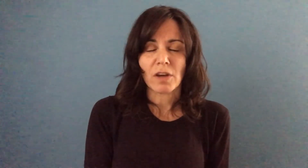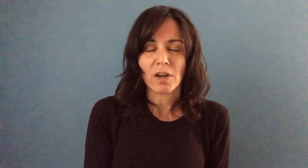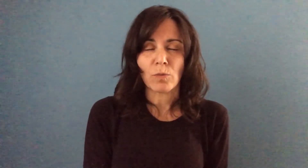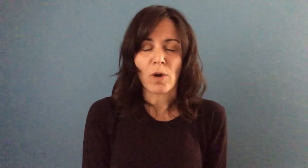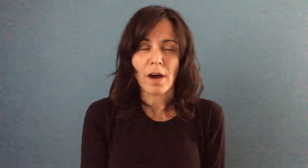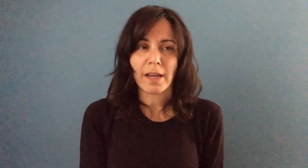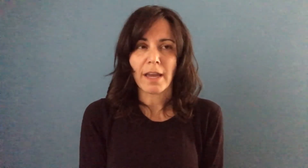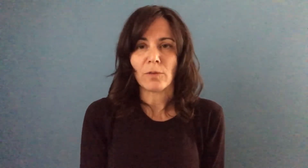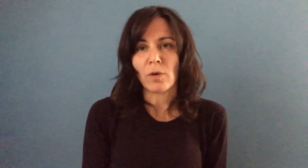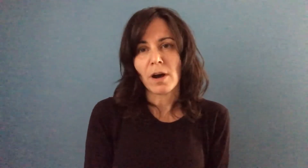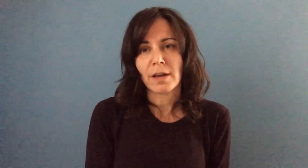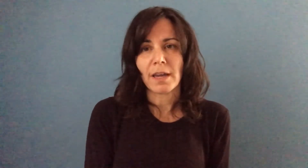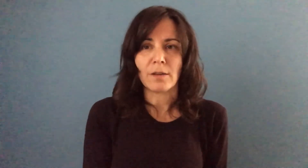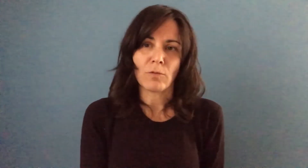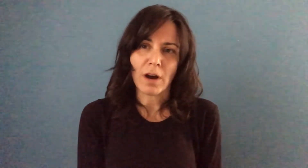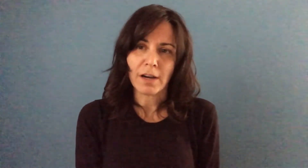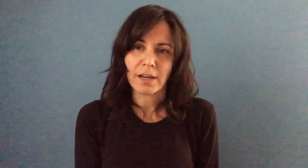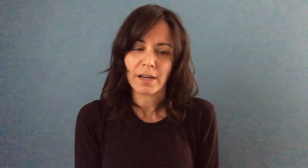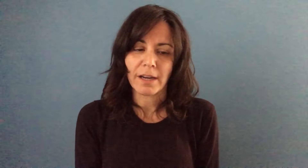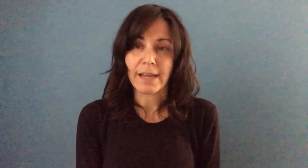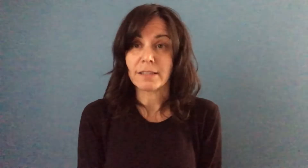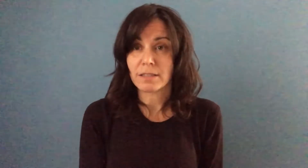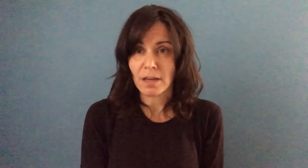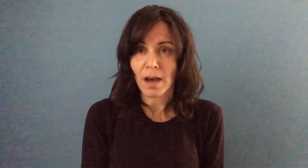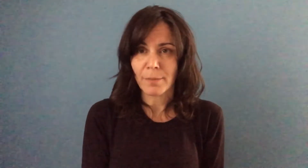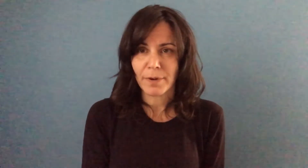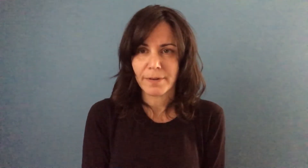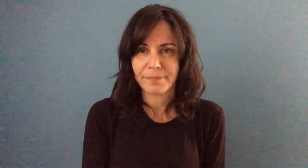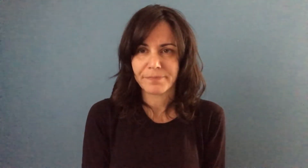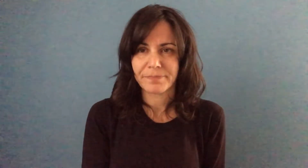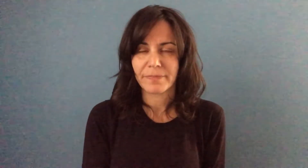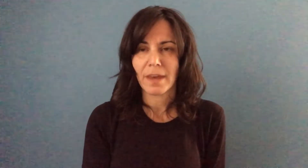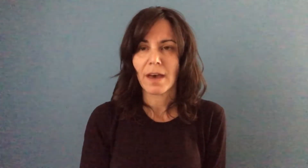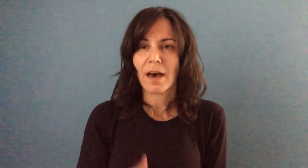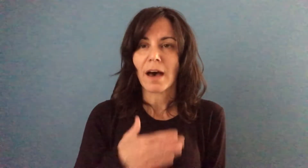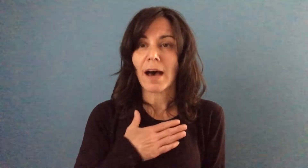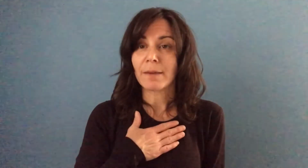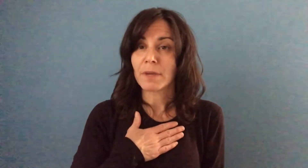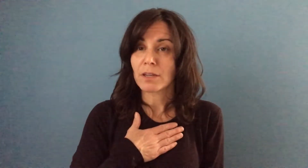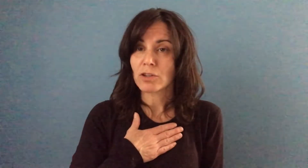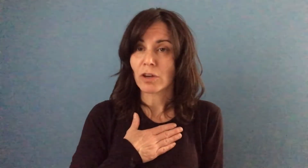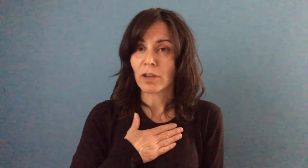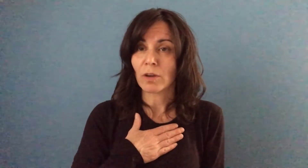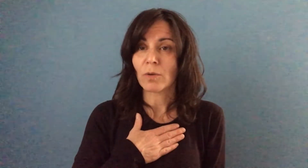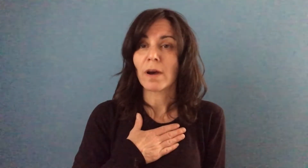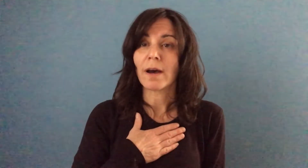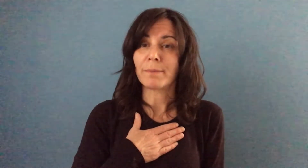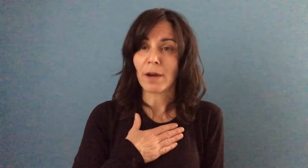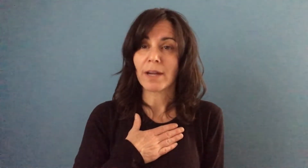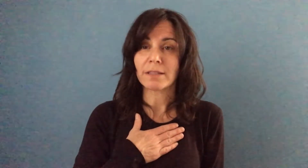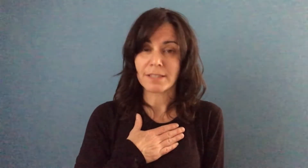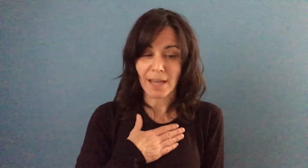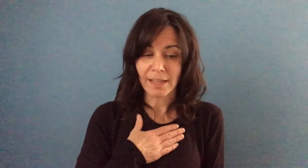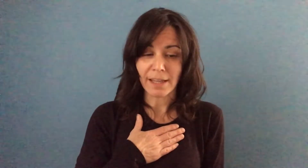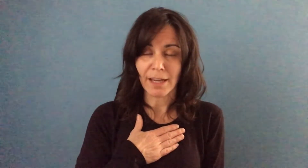called Walk and Walk and Walk and Stop. I'm going to show you American Sign